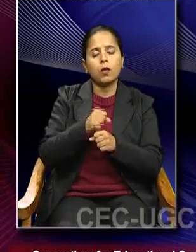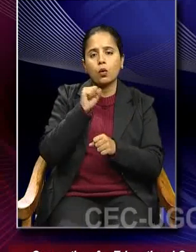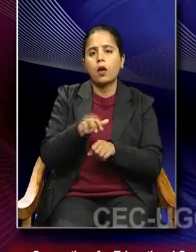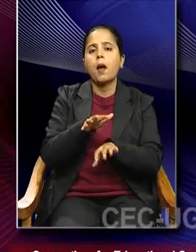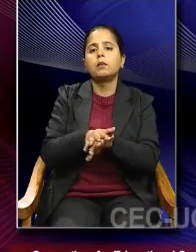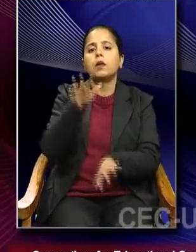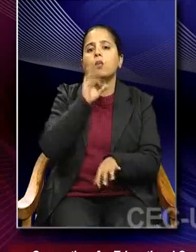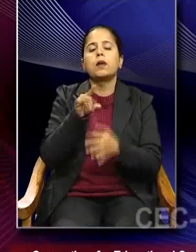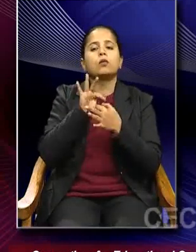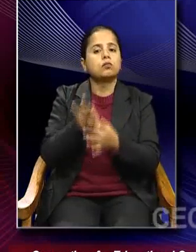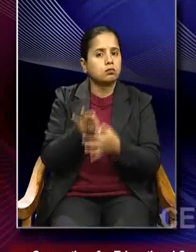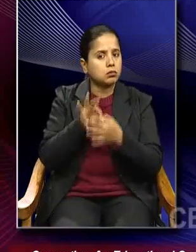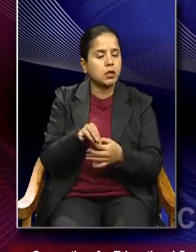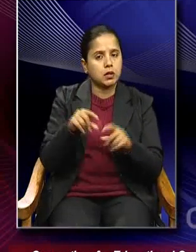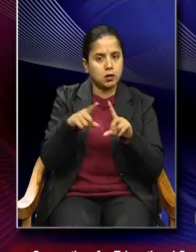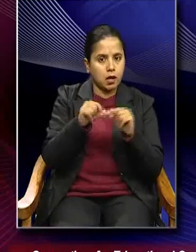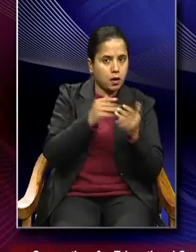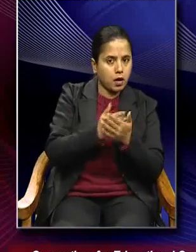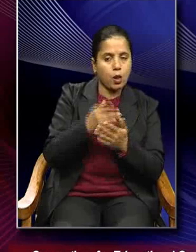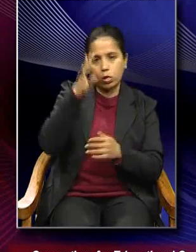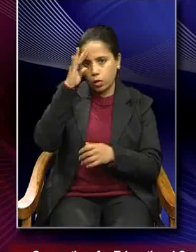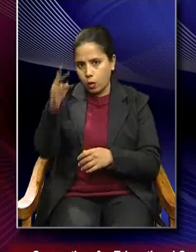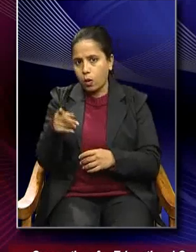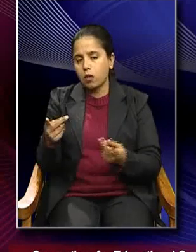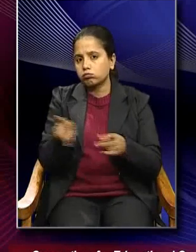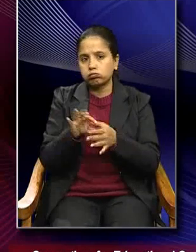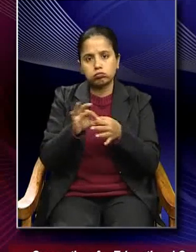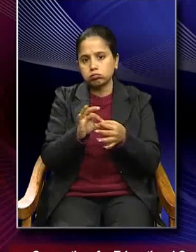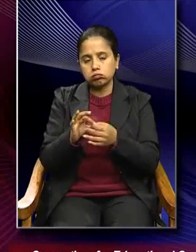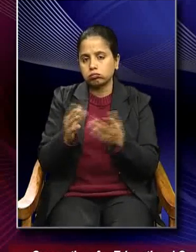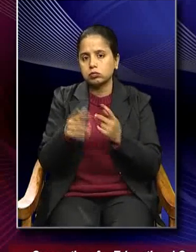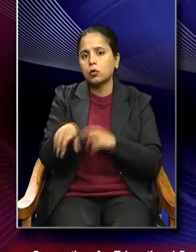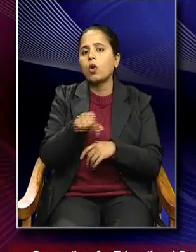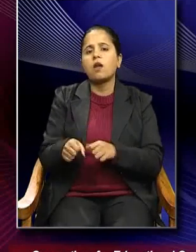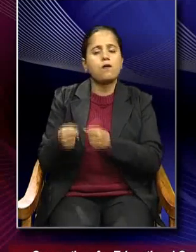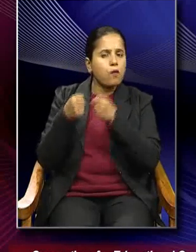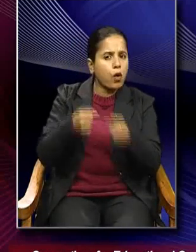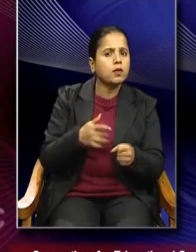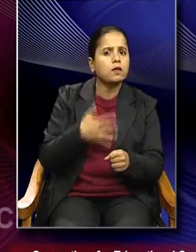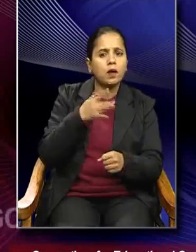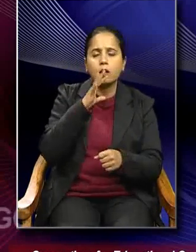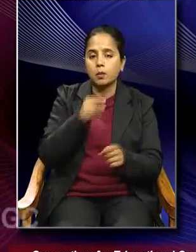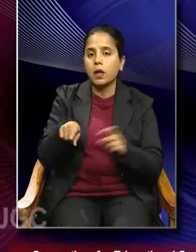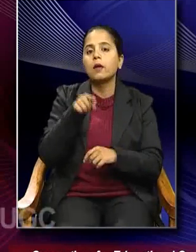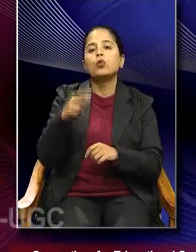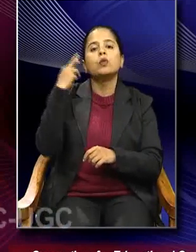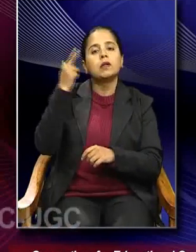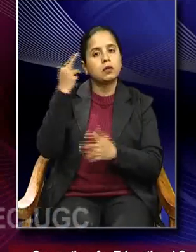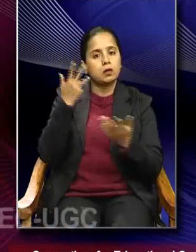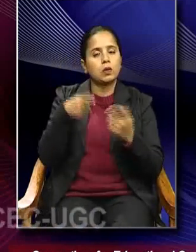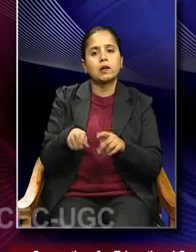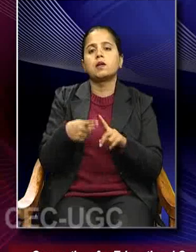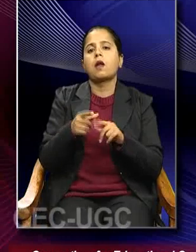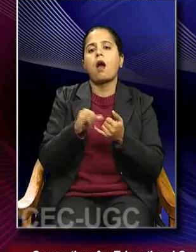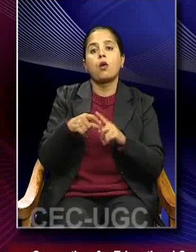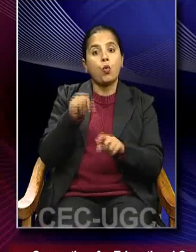abstracted connection between data and theory, which is kind of forceful, and therefore the task